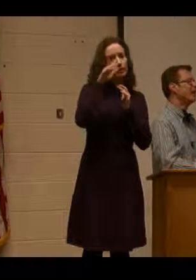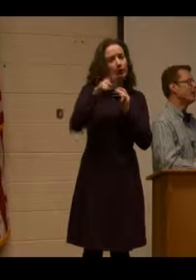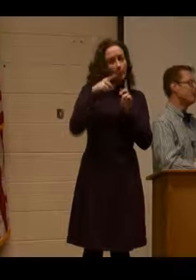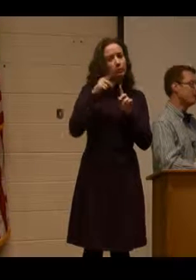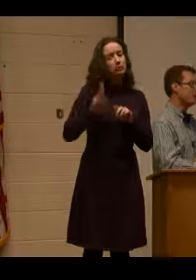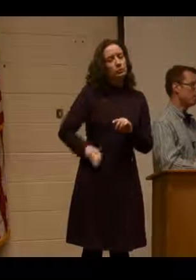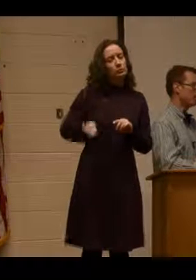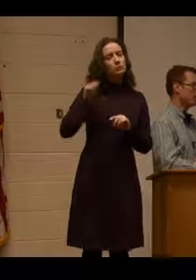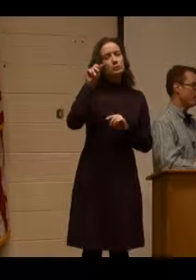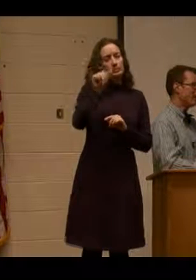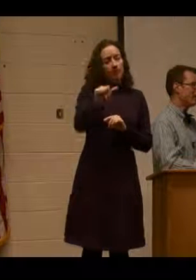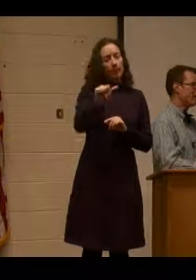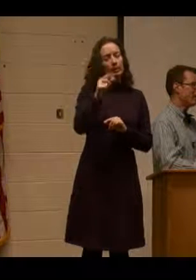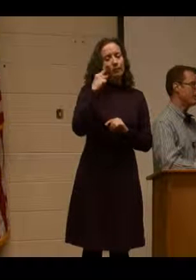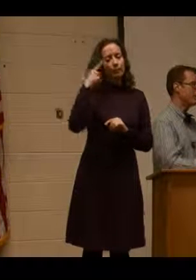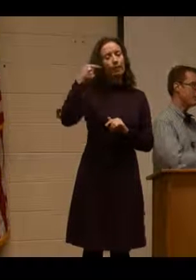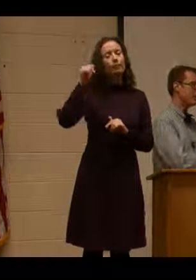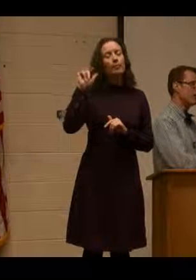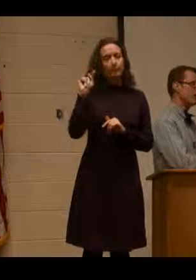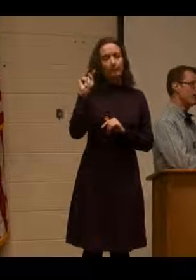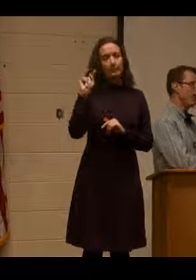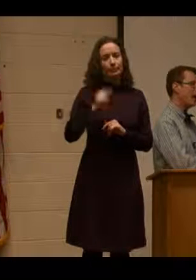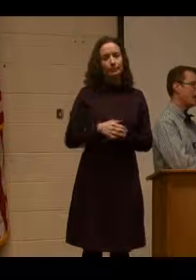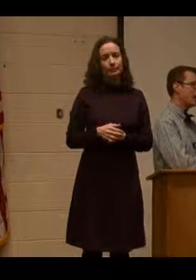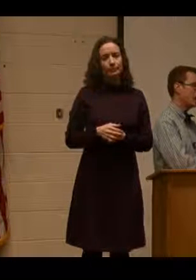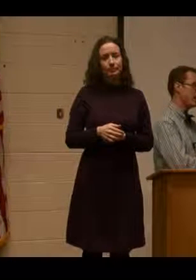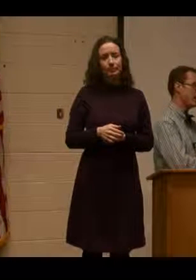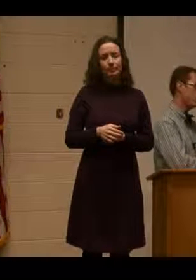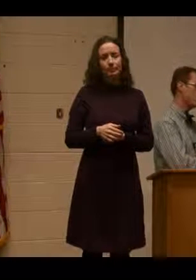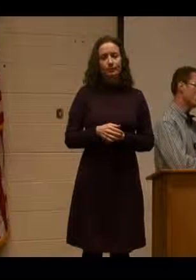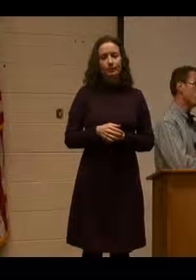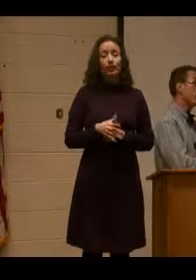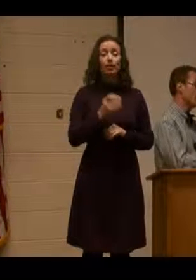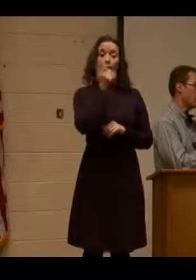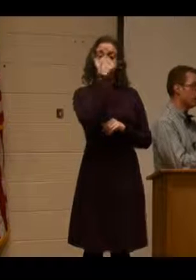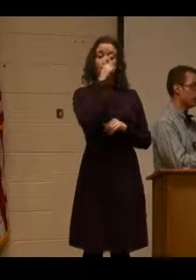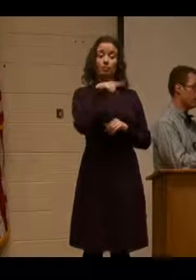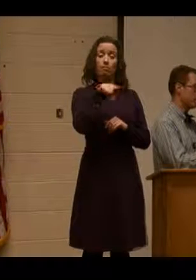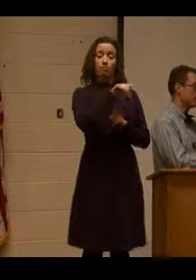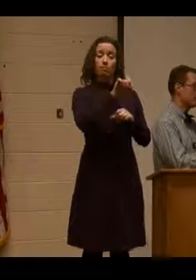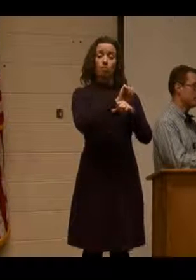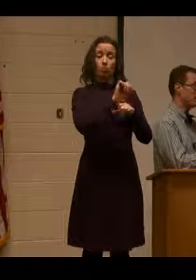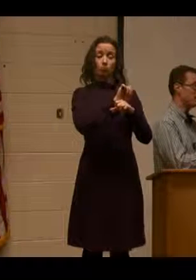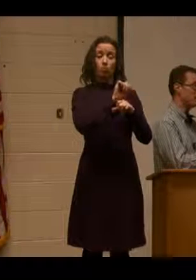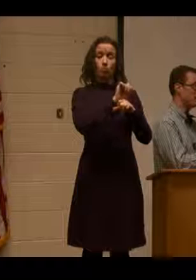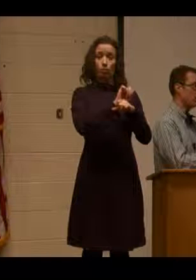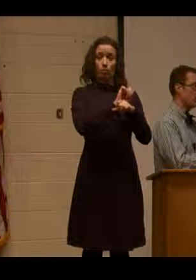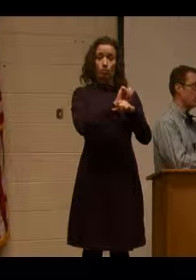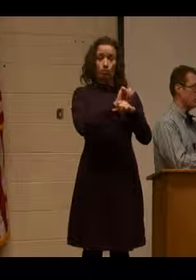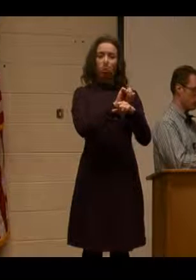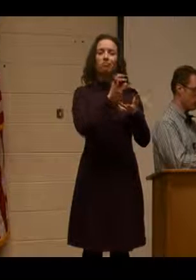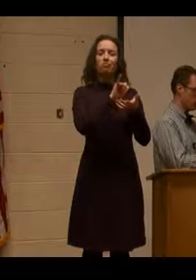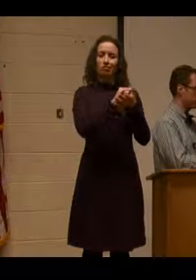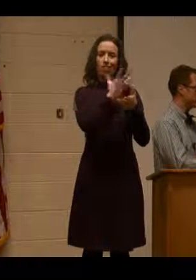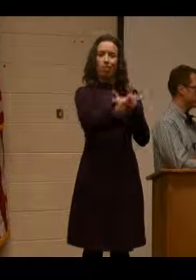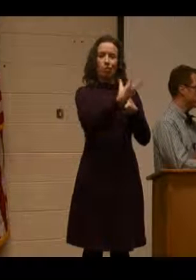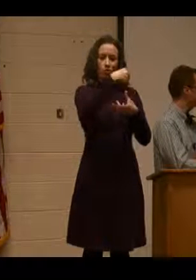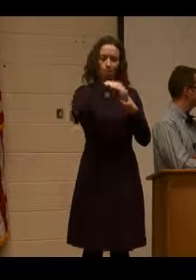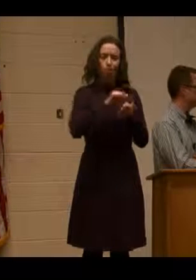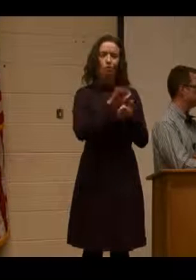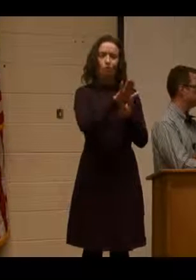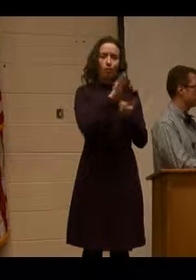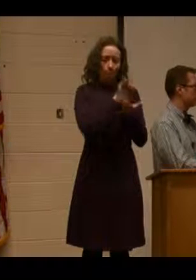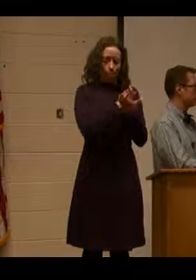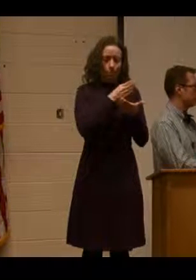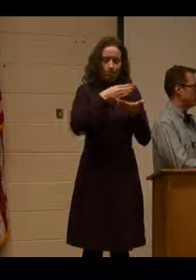And because they have paid work, that becomes part of their budgeting process. We do